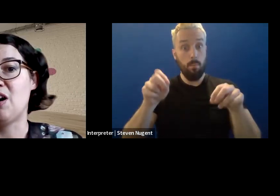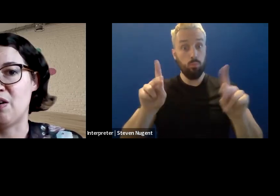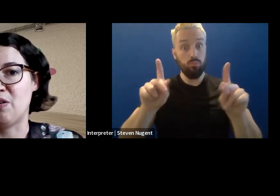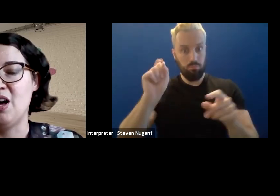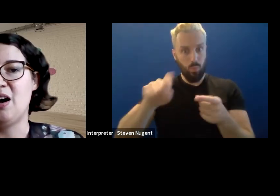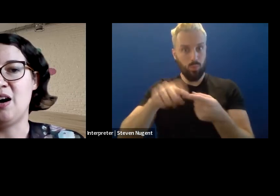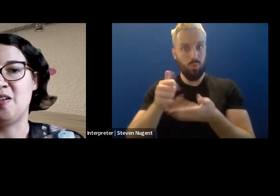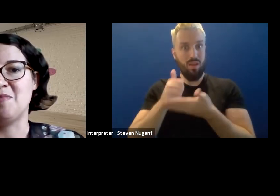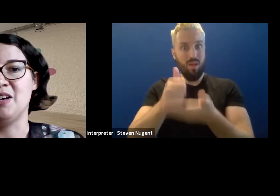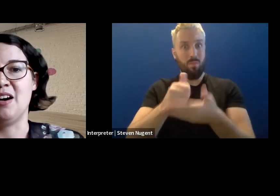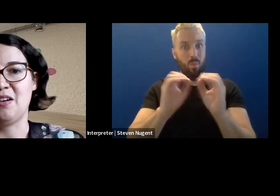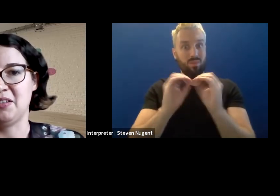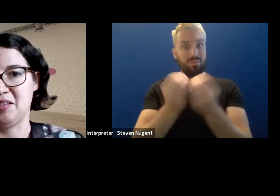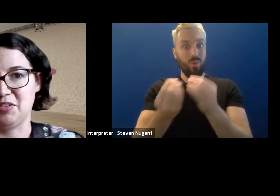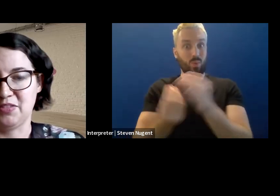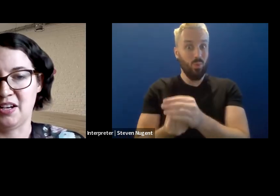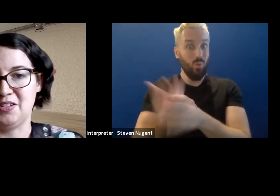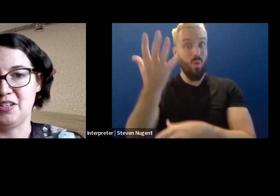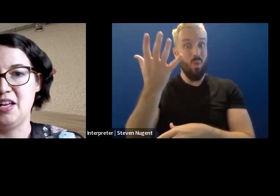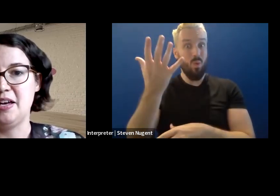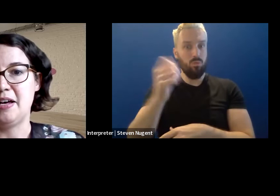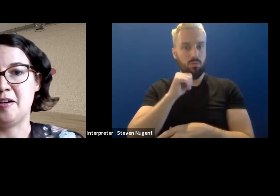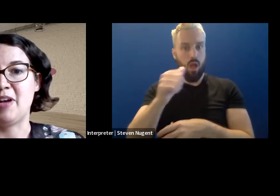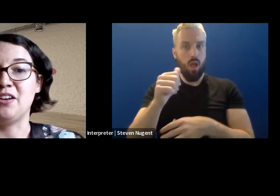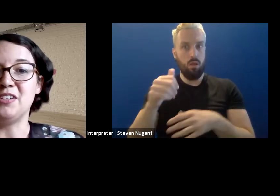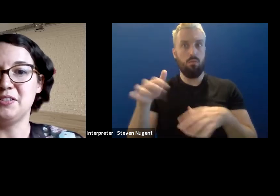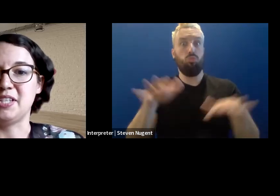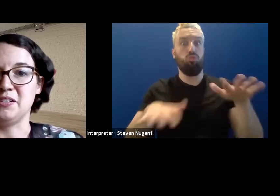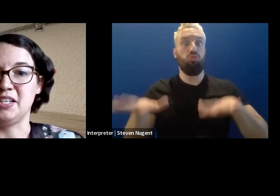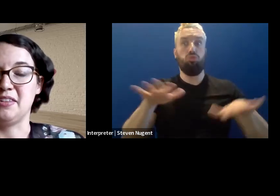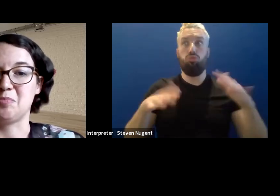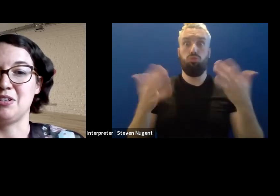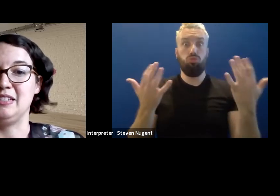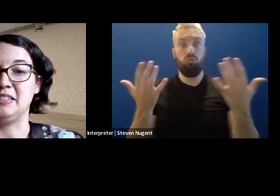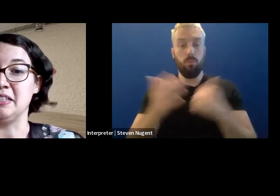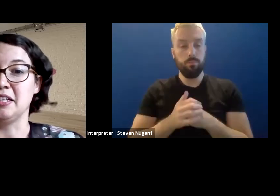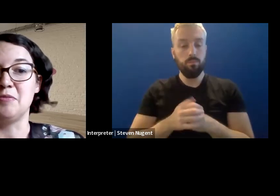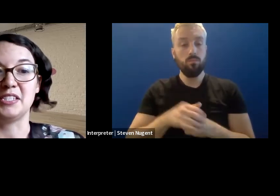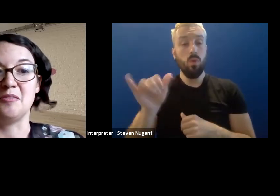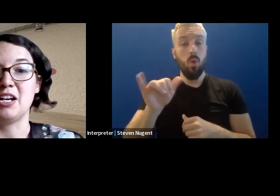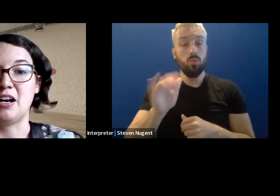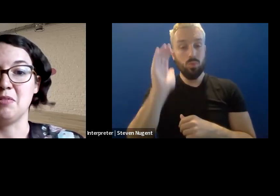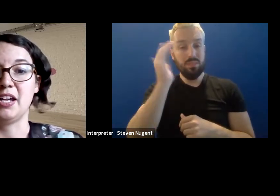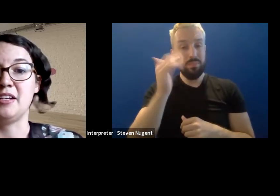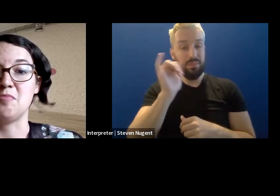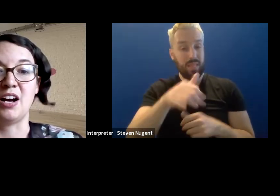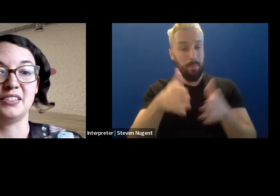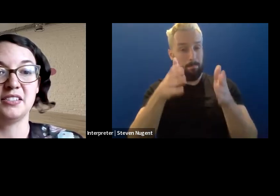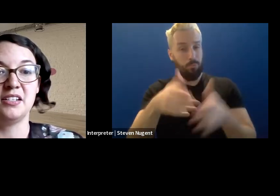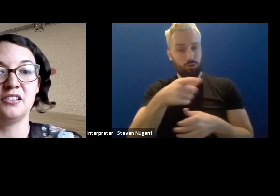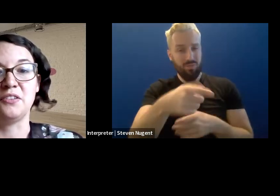organization grow, not cause them to flounder. And it also sounds like this person is dealing with some